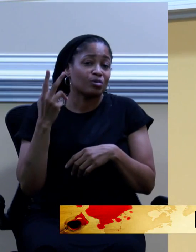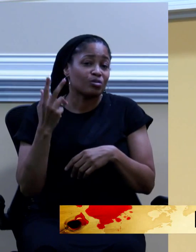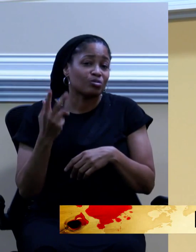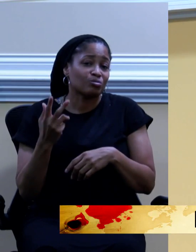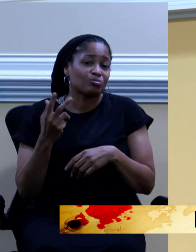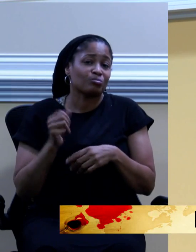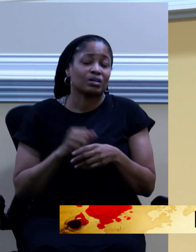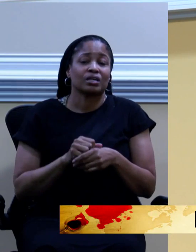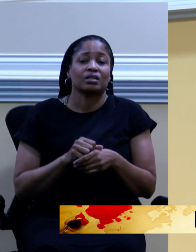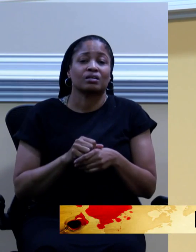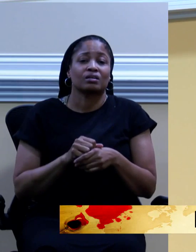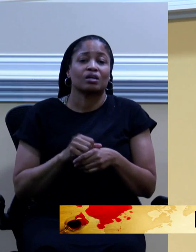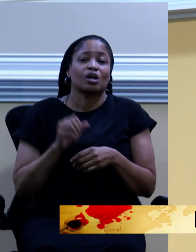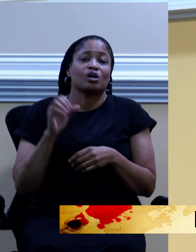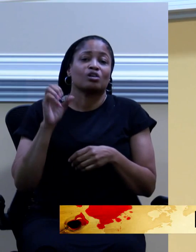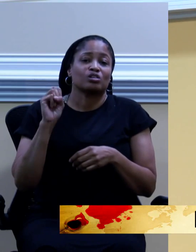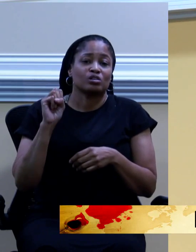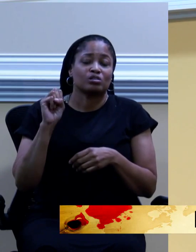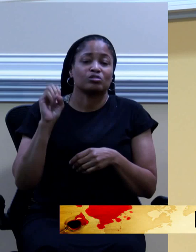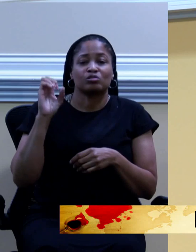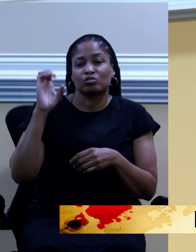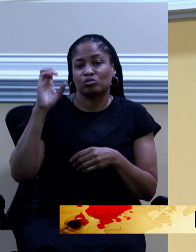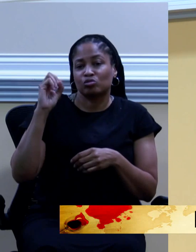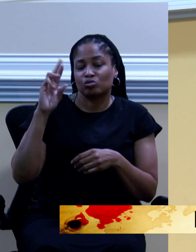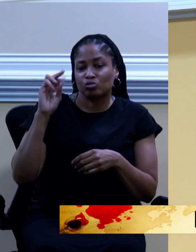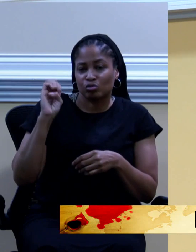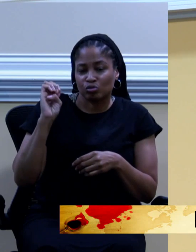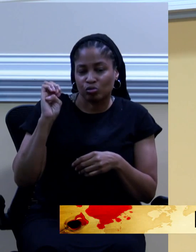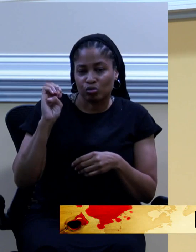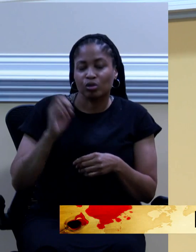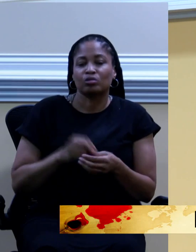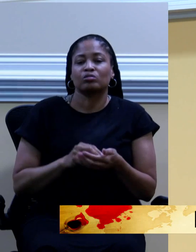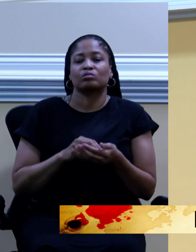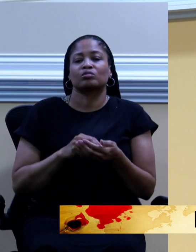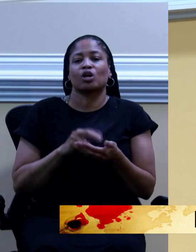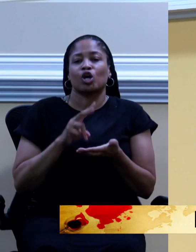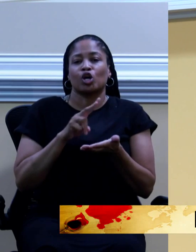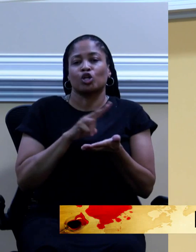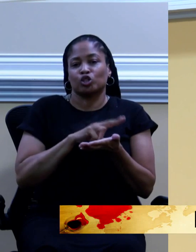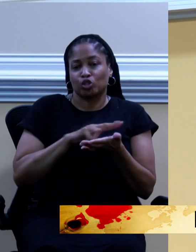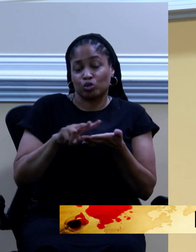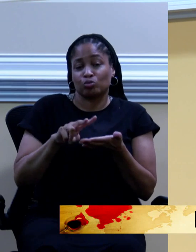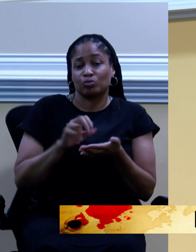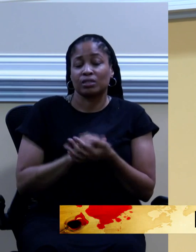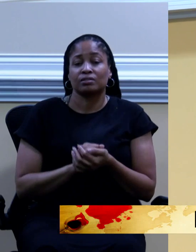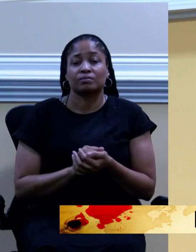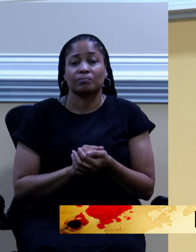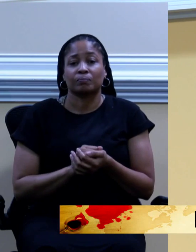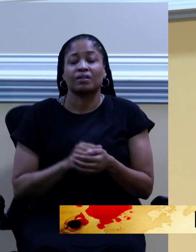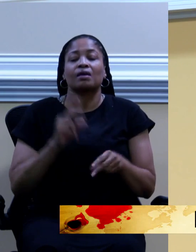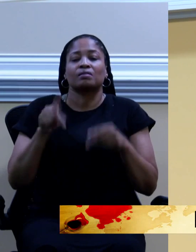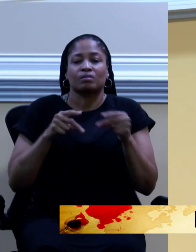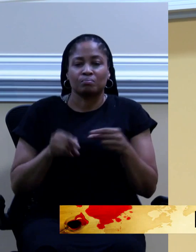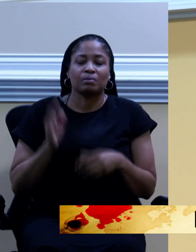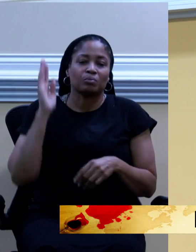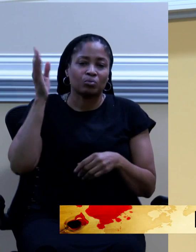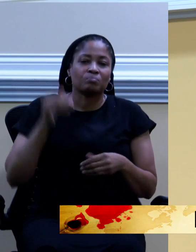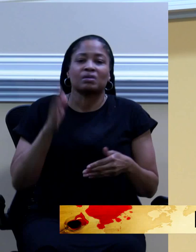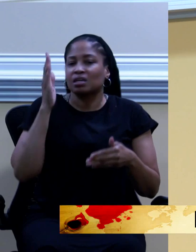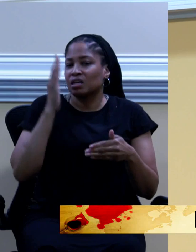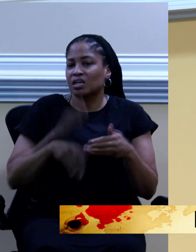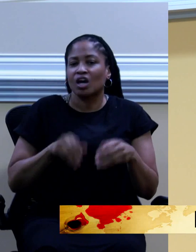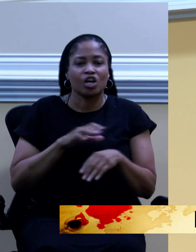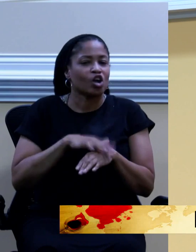cut off. So when he get here, he going to be cut off. Go ahead. But not for himself. Uh-huh. And the people of the prince that shall come